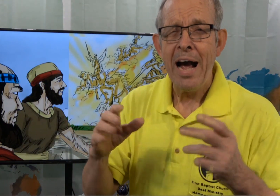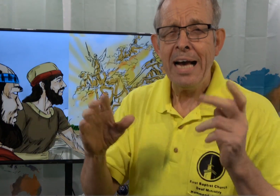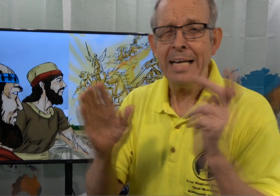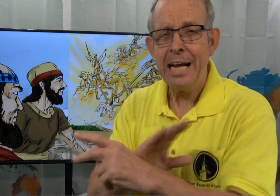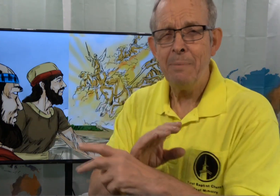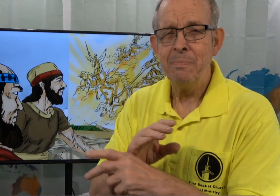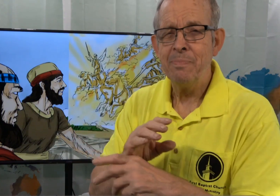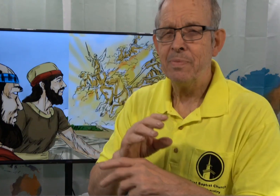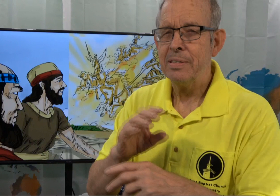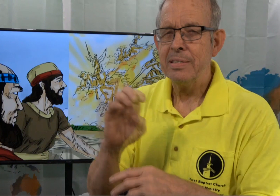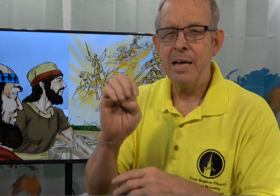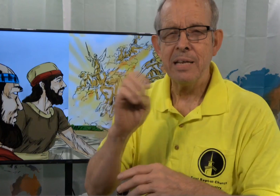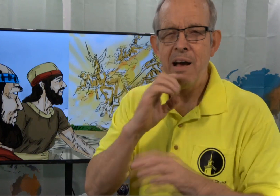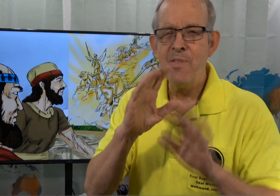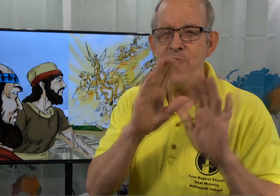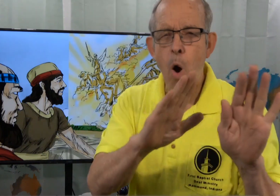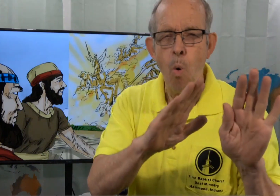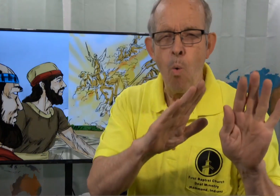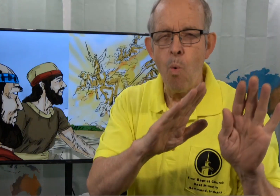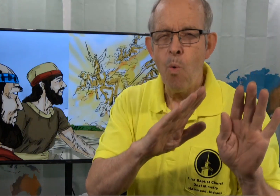Oh! Hit him! Elijah, no!